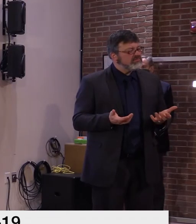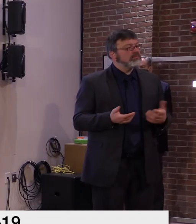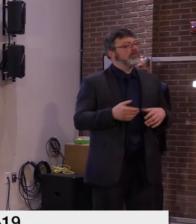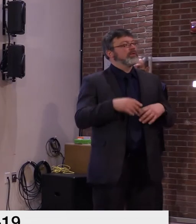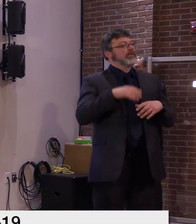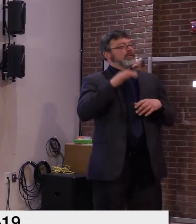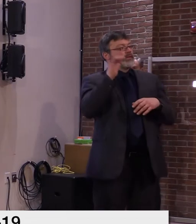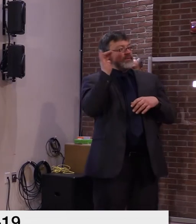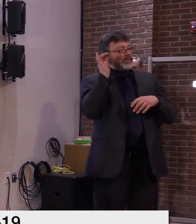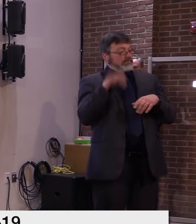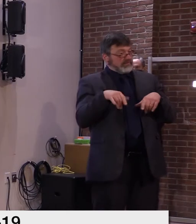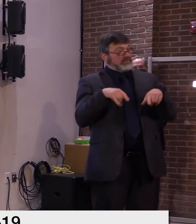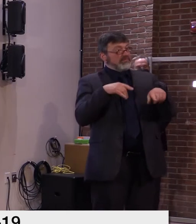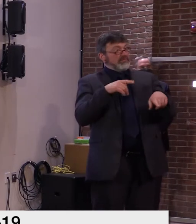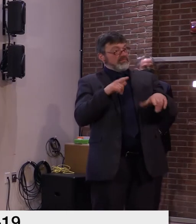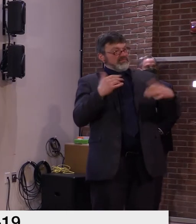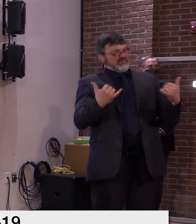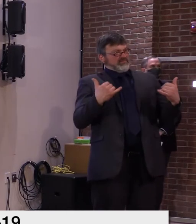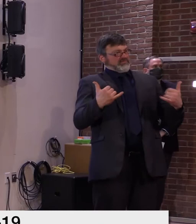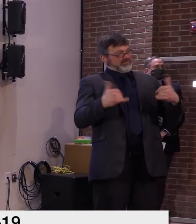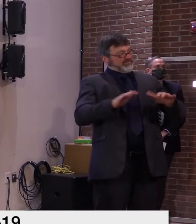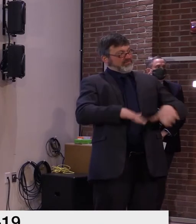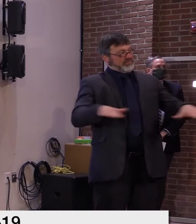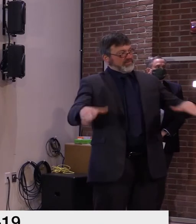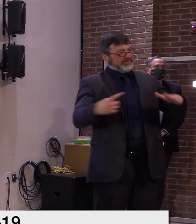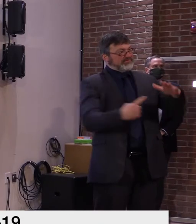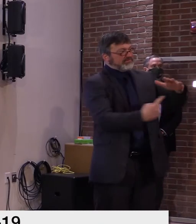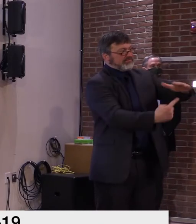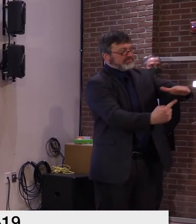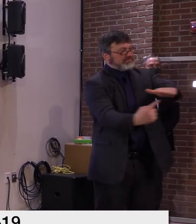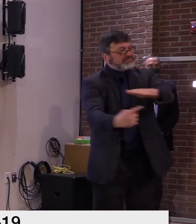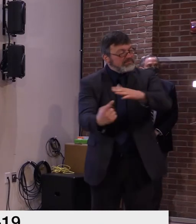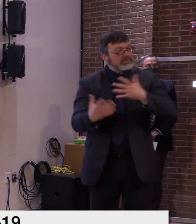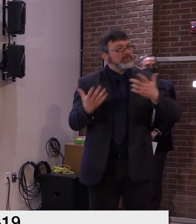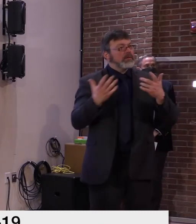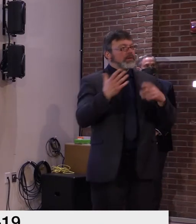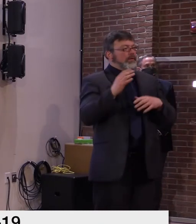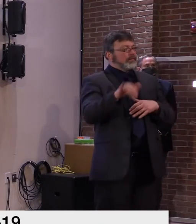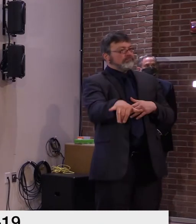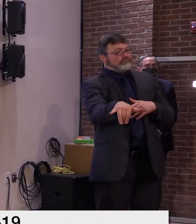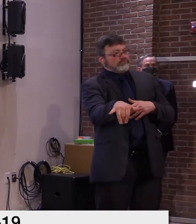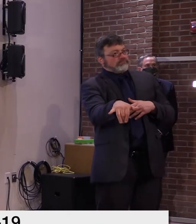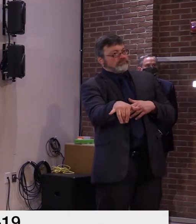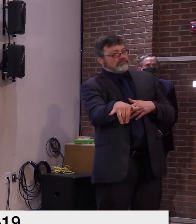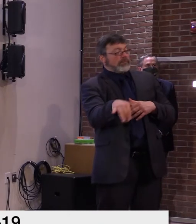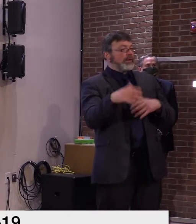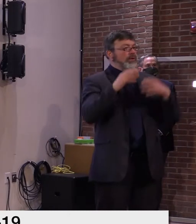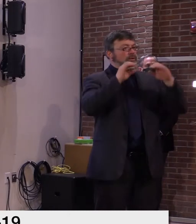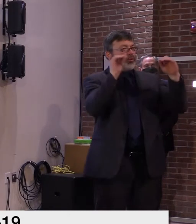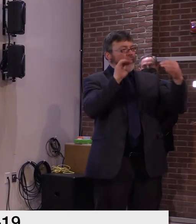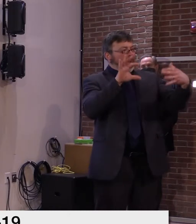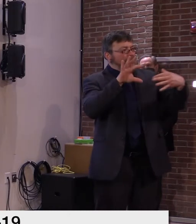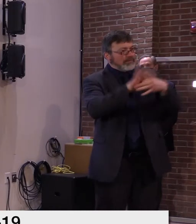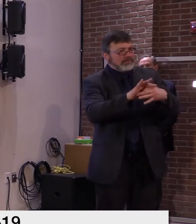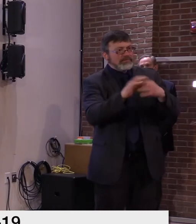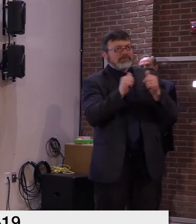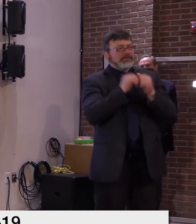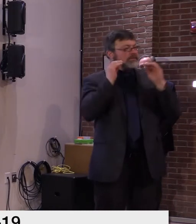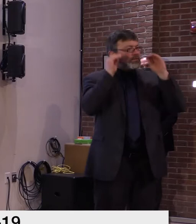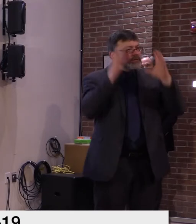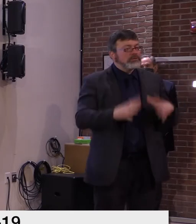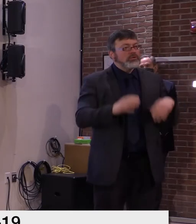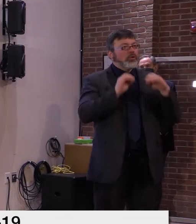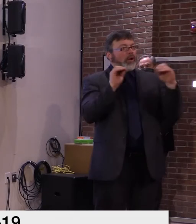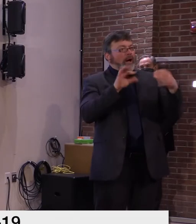time, young people need to feel safe and supported to re-engage in learning and recover from this period of loss and isolation. They need not